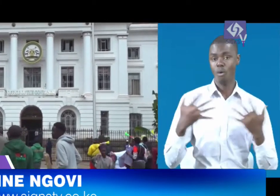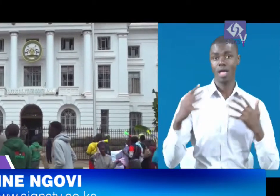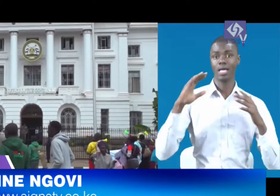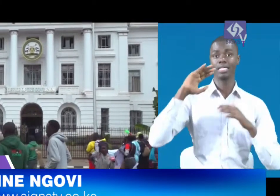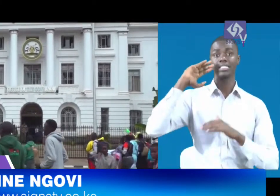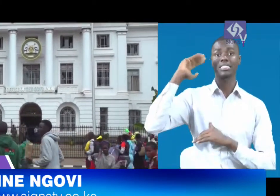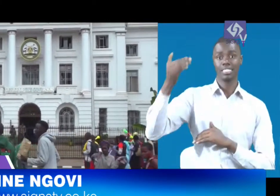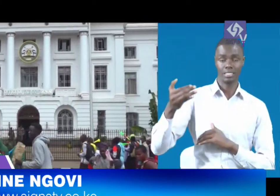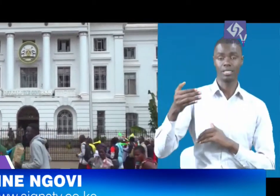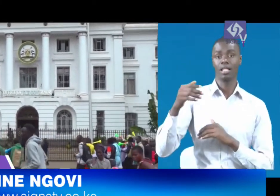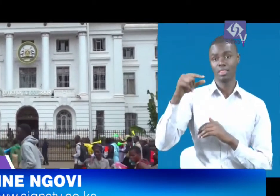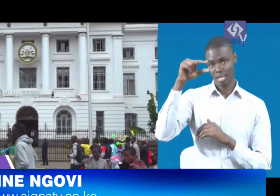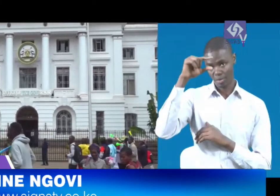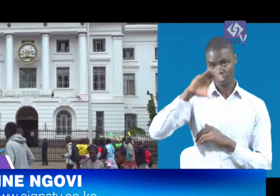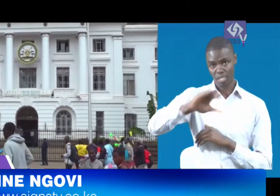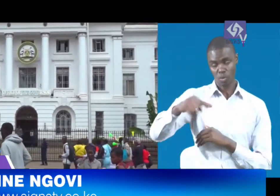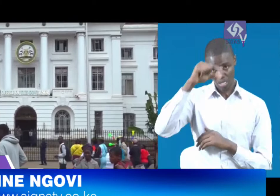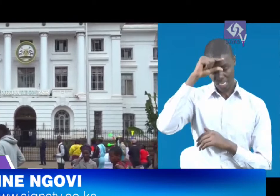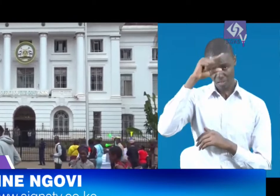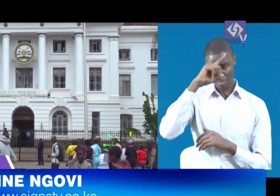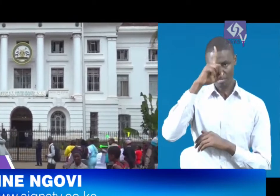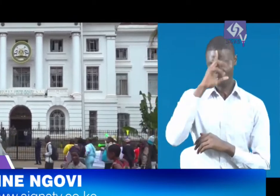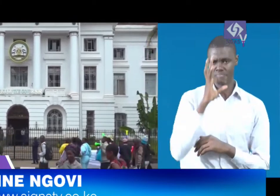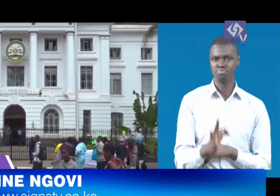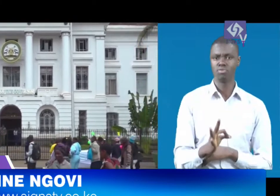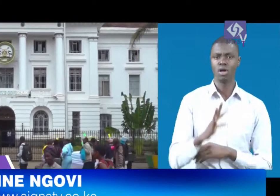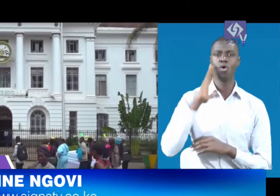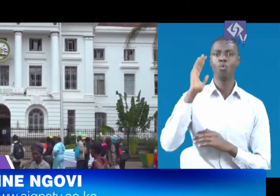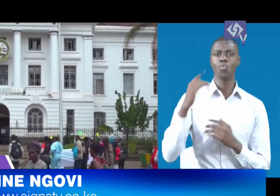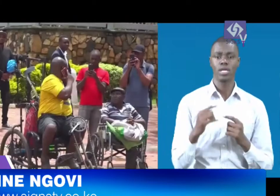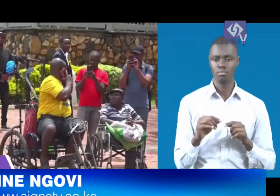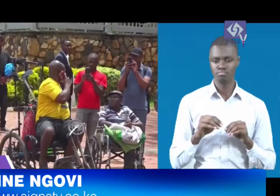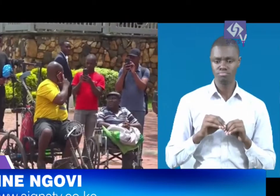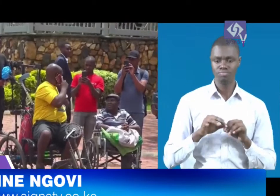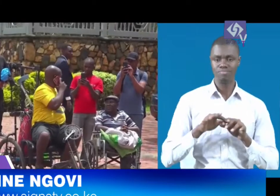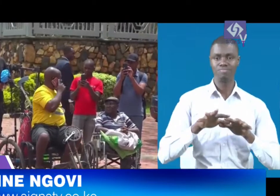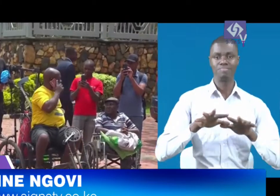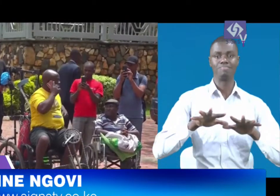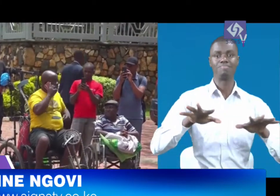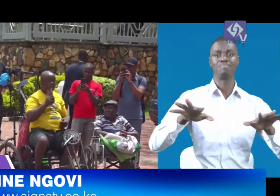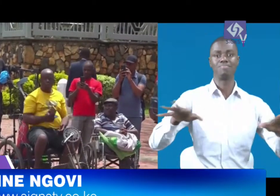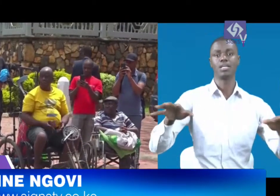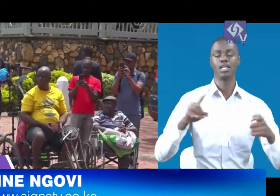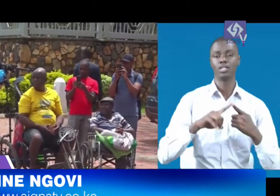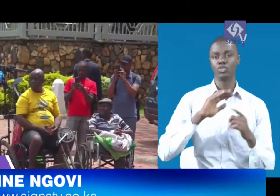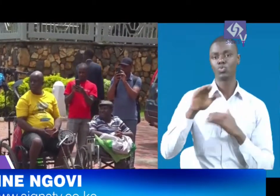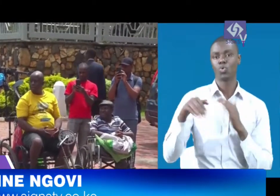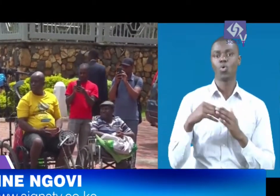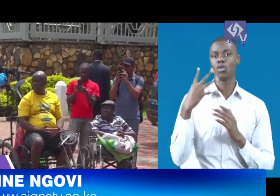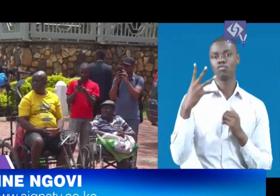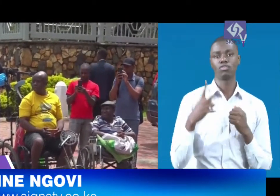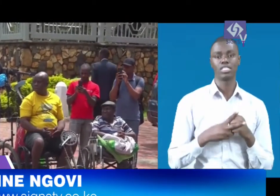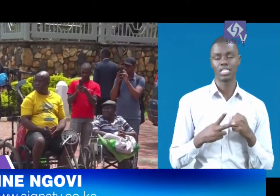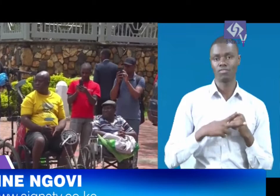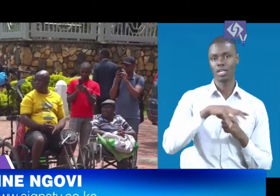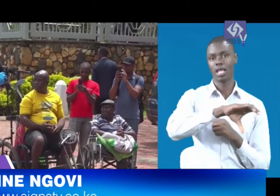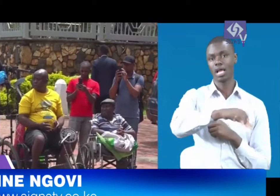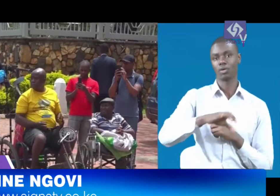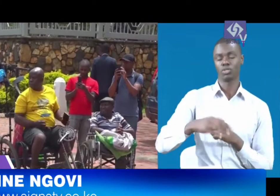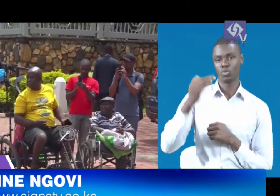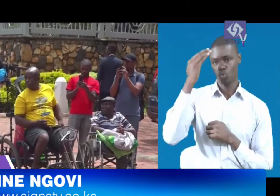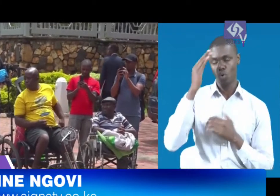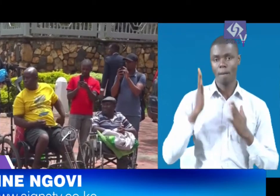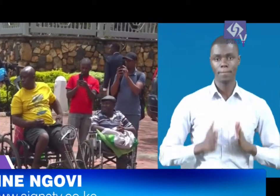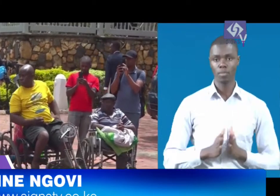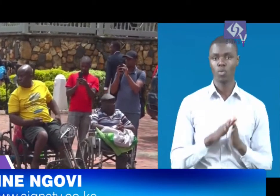the county government takes us seriously here, it will propel and be like a domino effect for all other 47 counties to know the people with